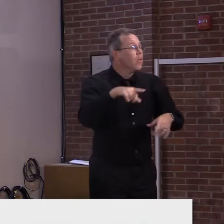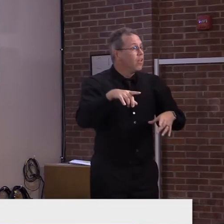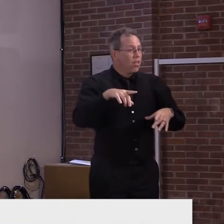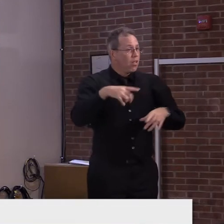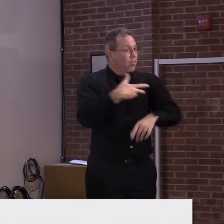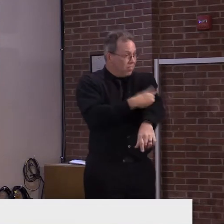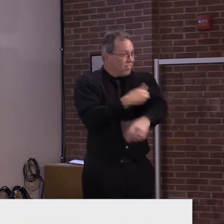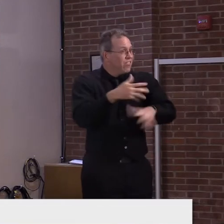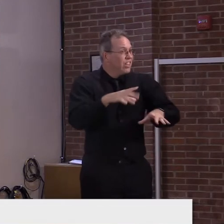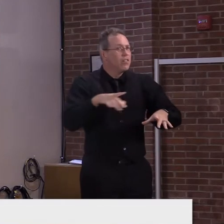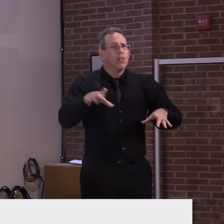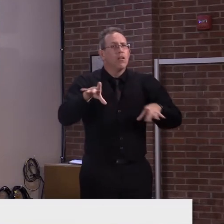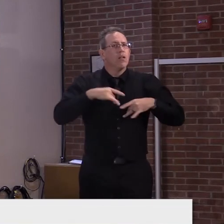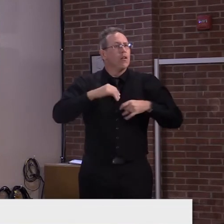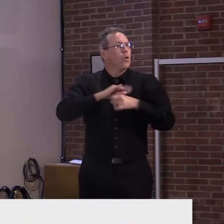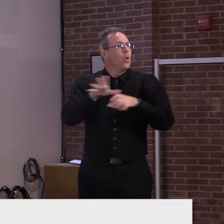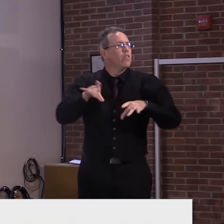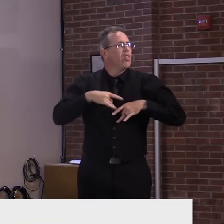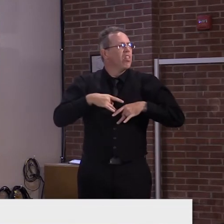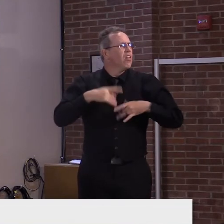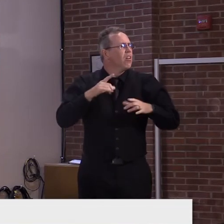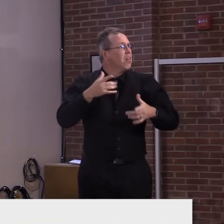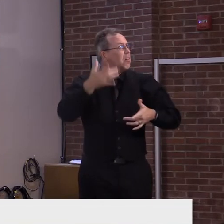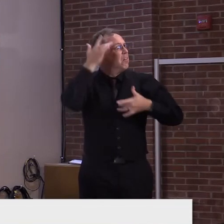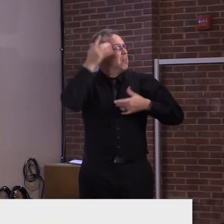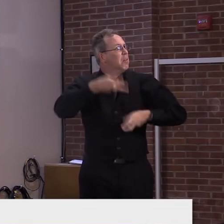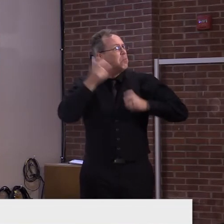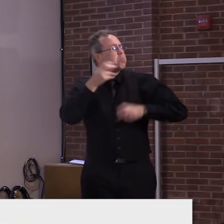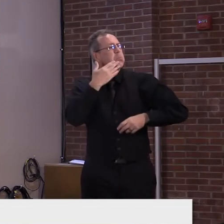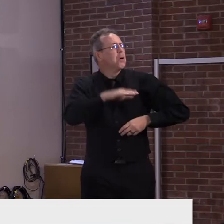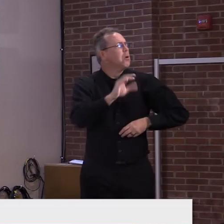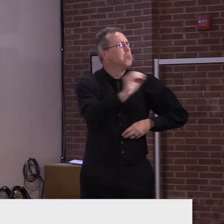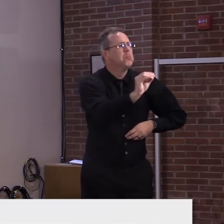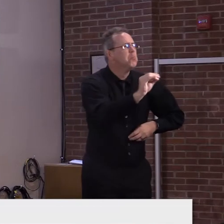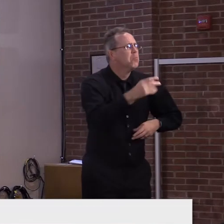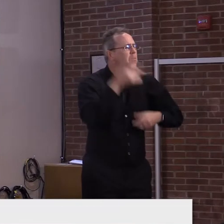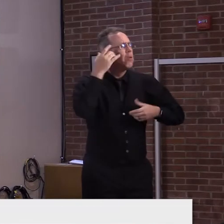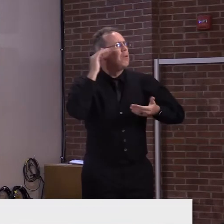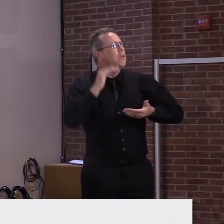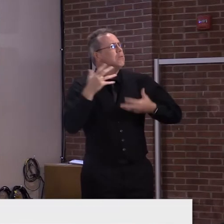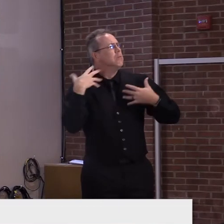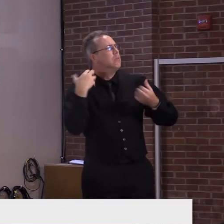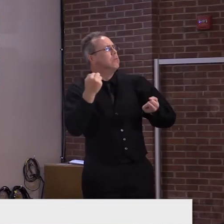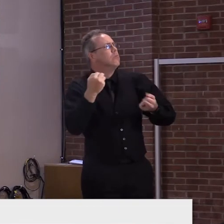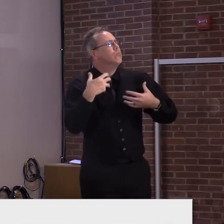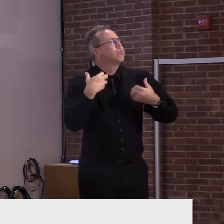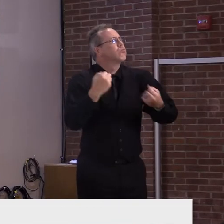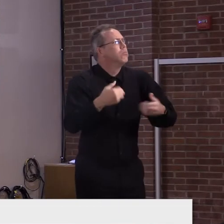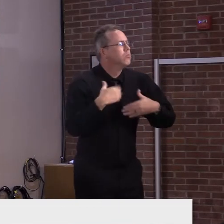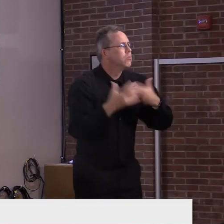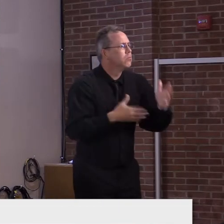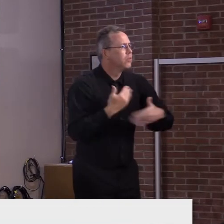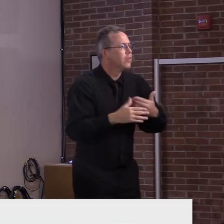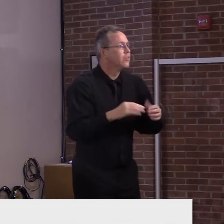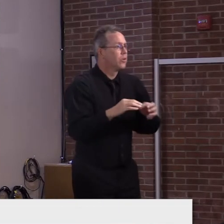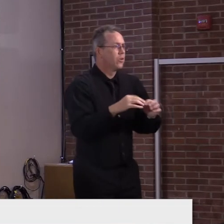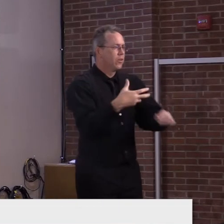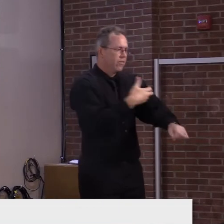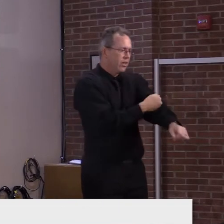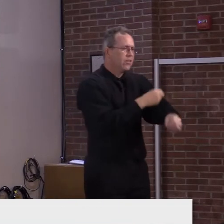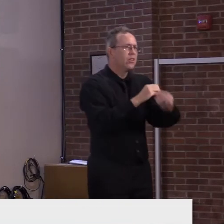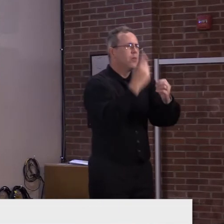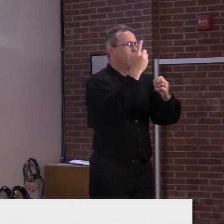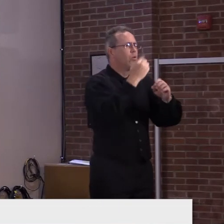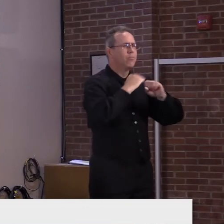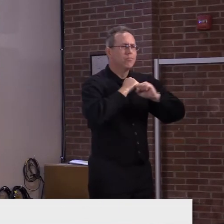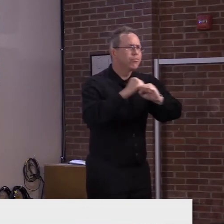health outcomes and possible death. Vaccines are the best protection against the virus. There is no doubt